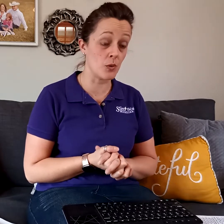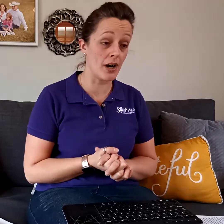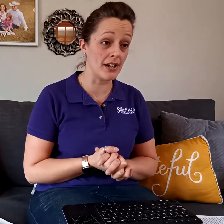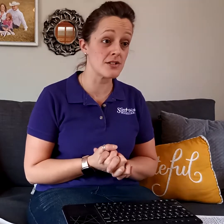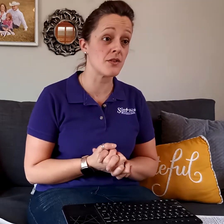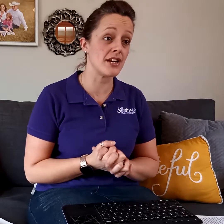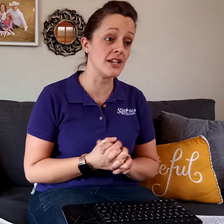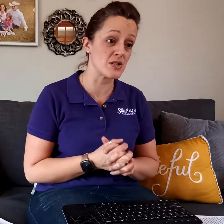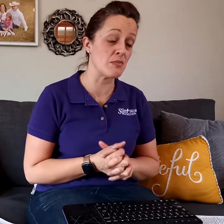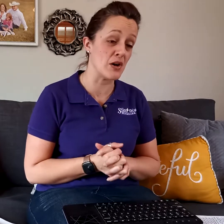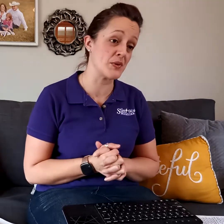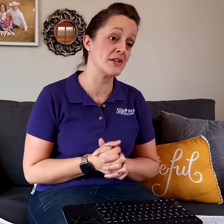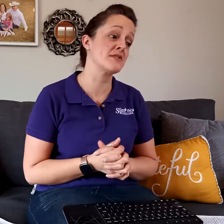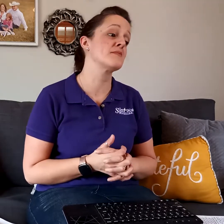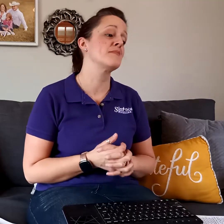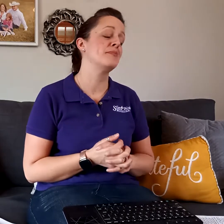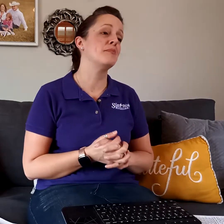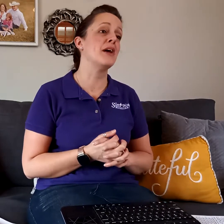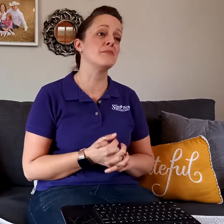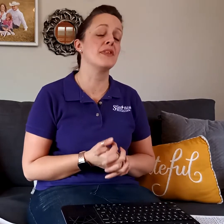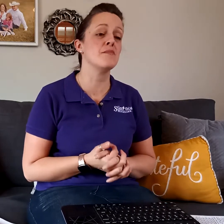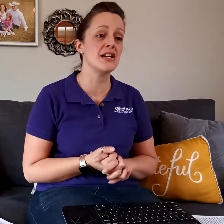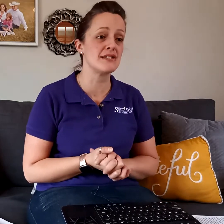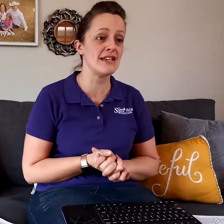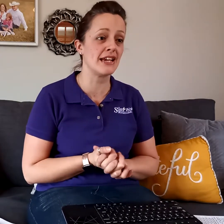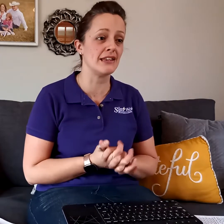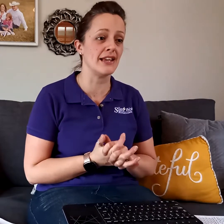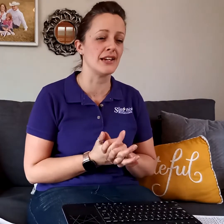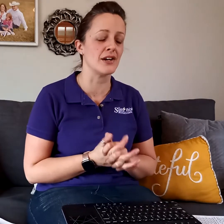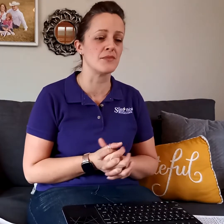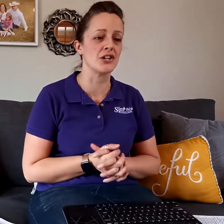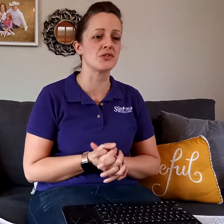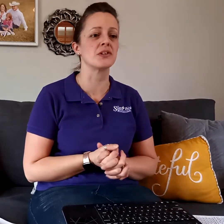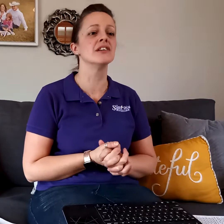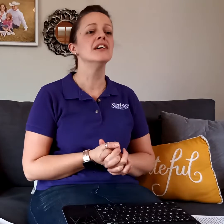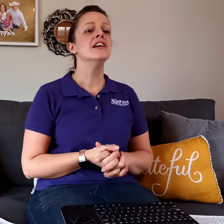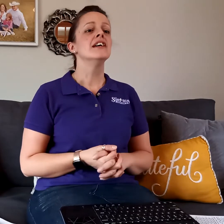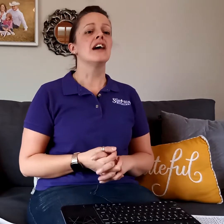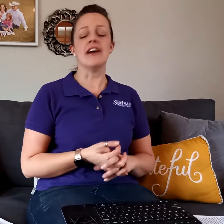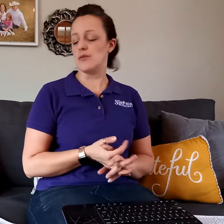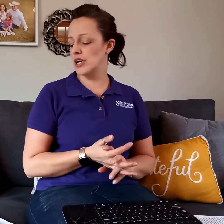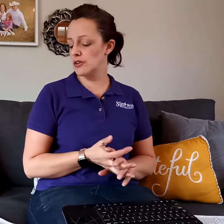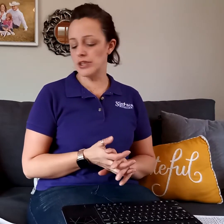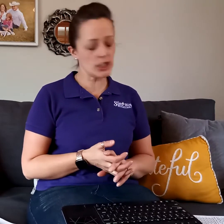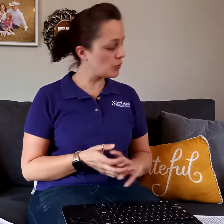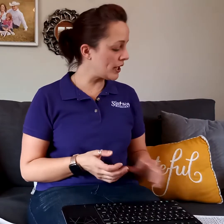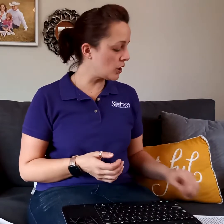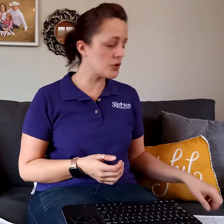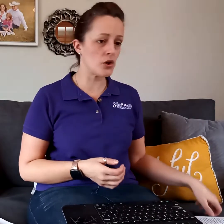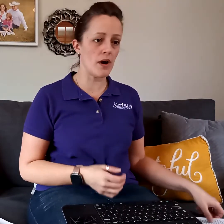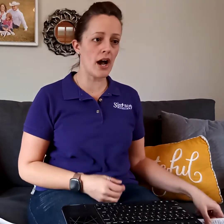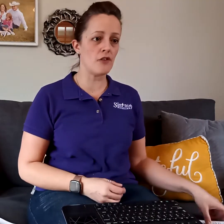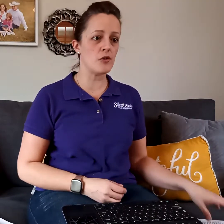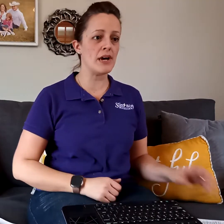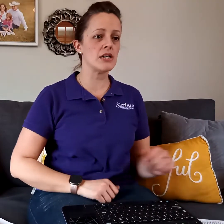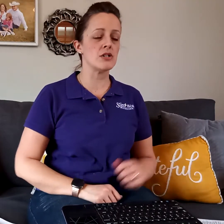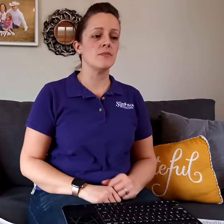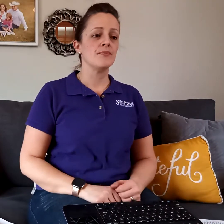quiet so that he doesn't bother us. But they might sneak in later, I'm not sure. All right, we're going to really quick go through our alphabet.